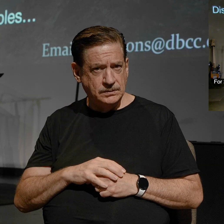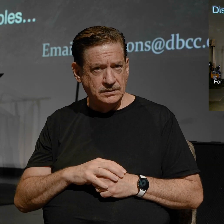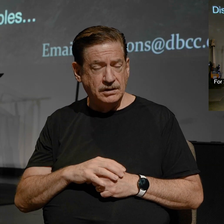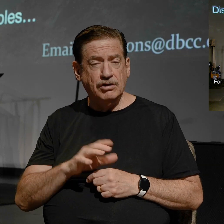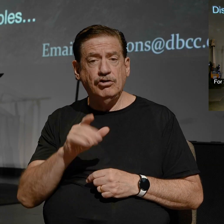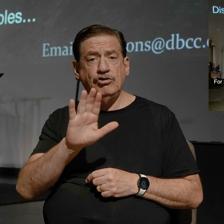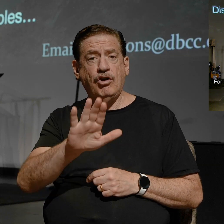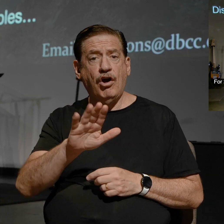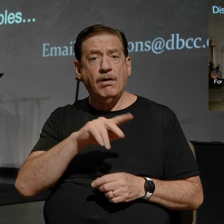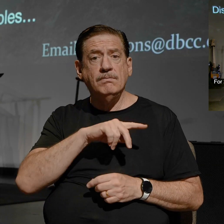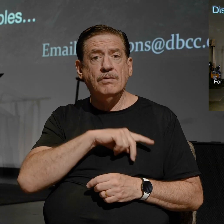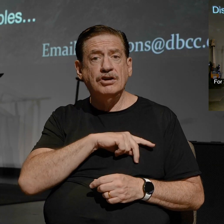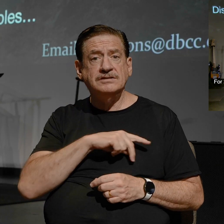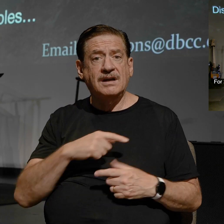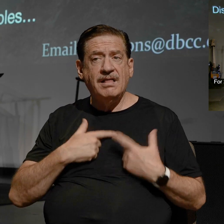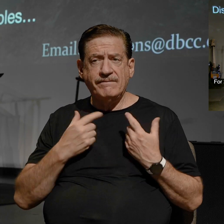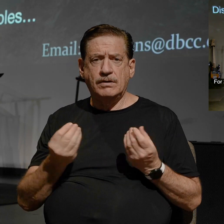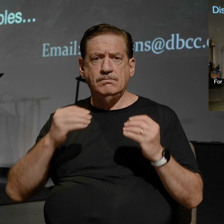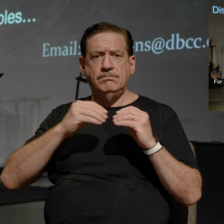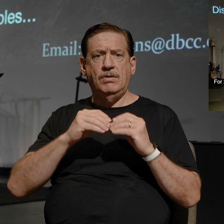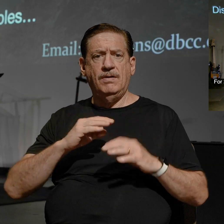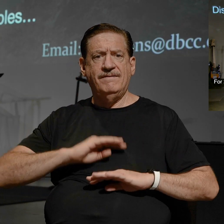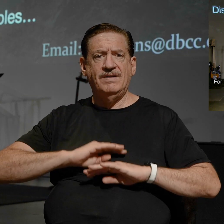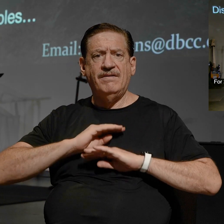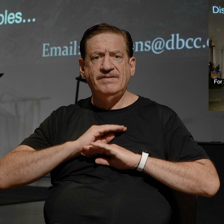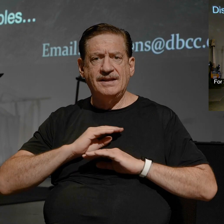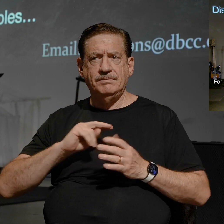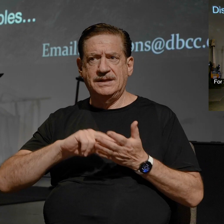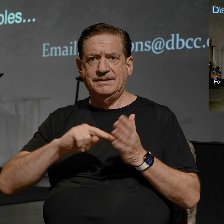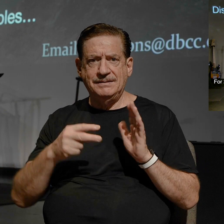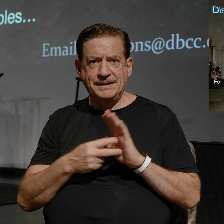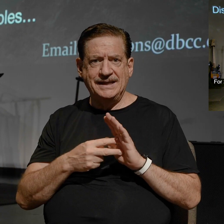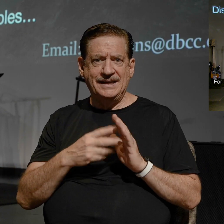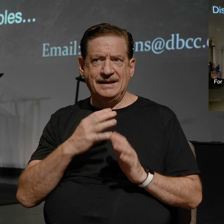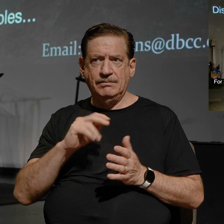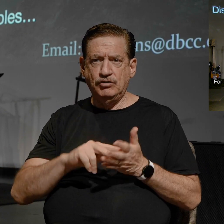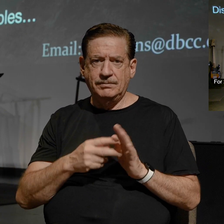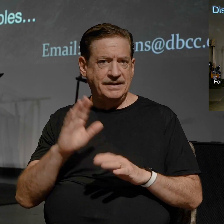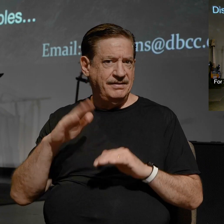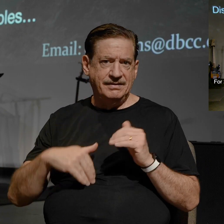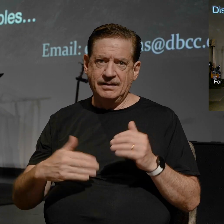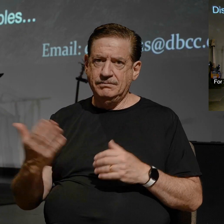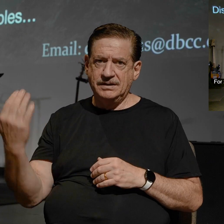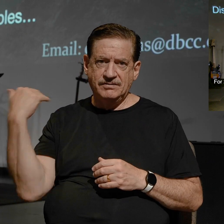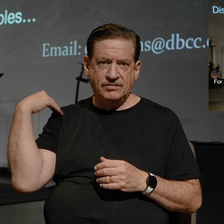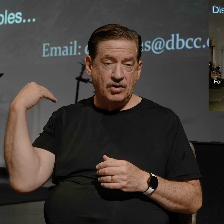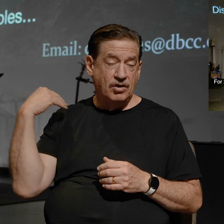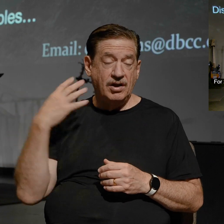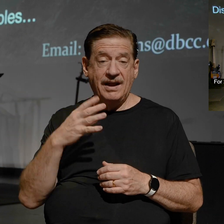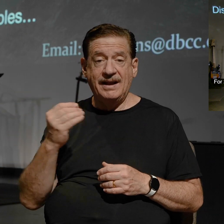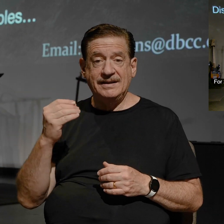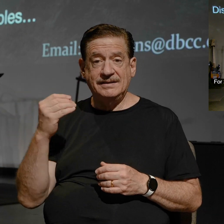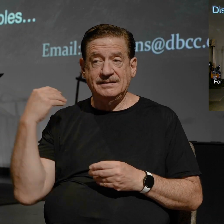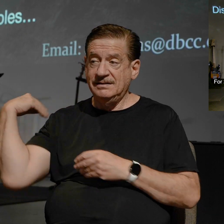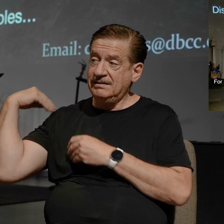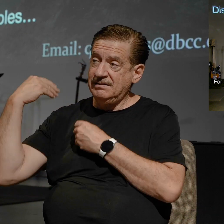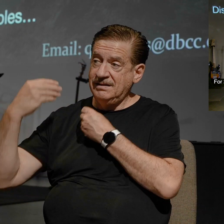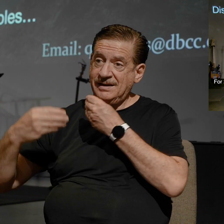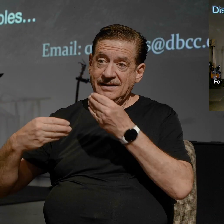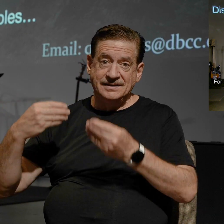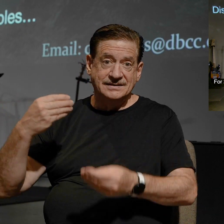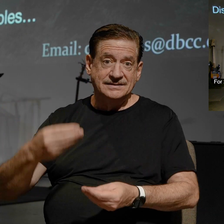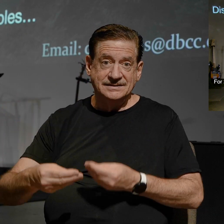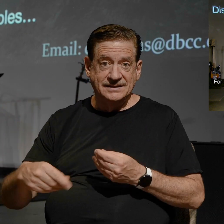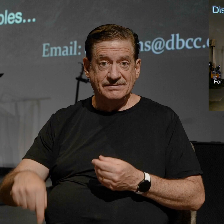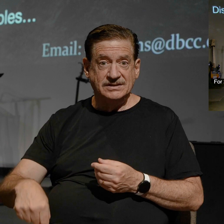Your personal life would have more fulfillment and meaning and purpose than probably it ever has before. And the legacy of this church,